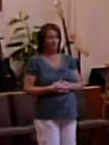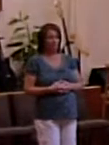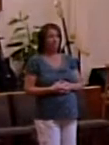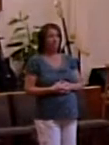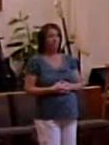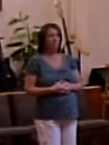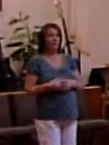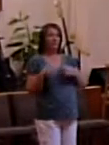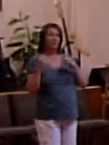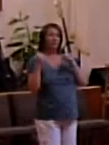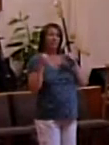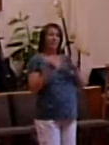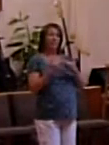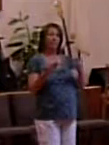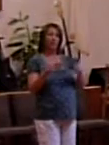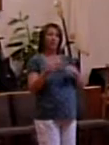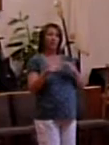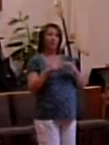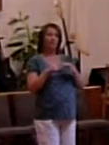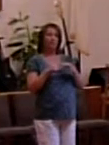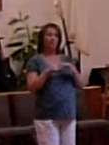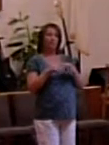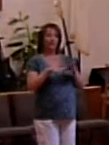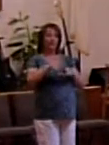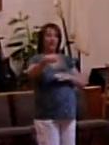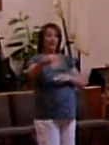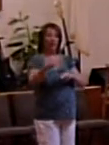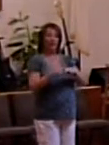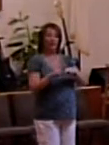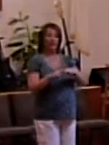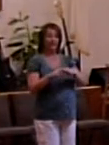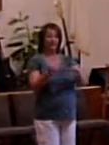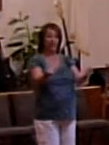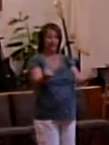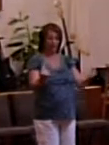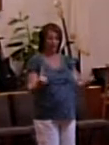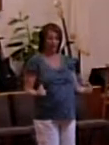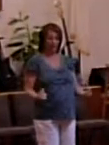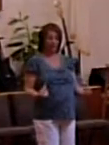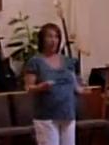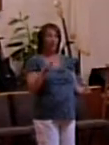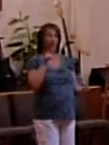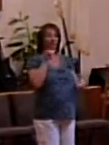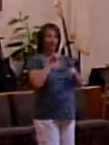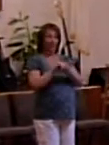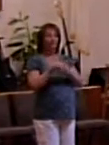The powerful thing about getting out of your seat and coming up here is that you are taking action.